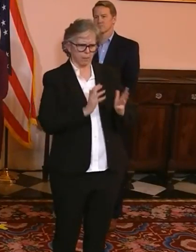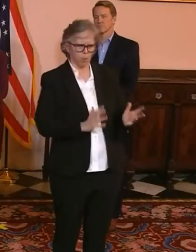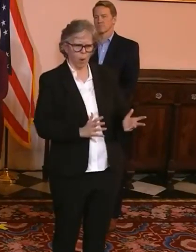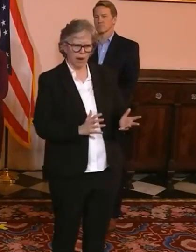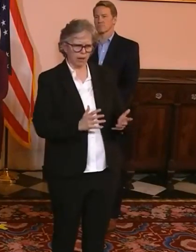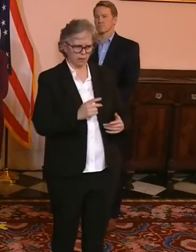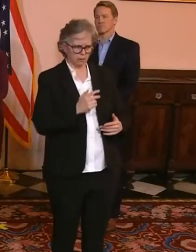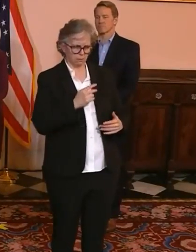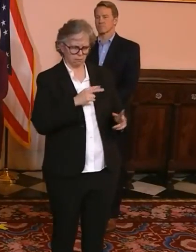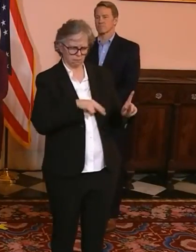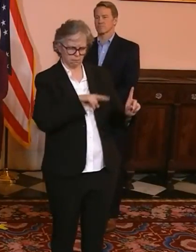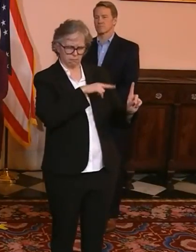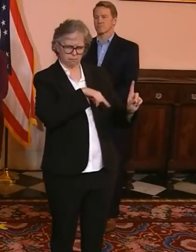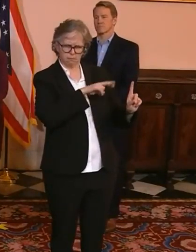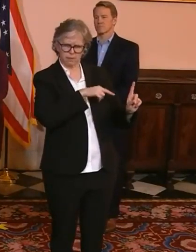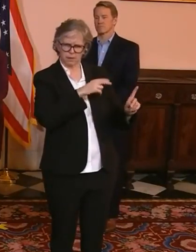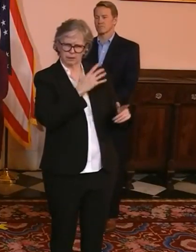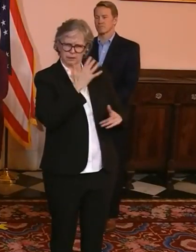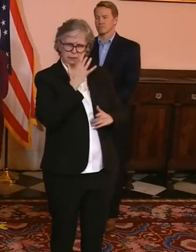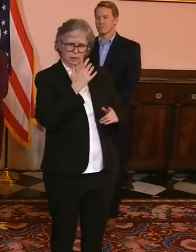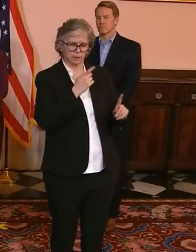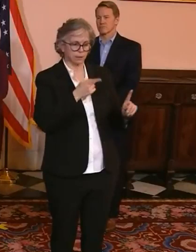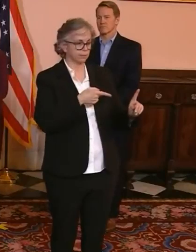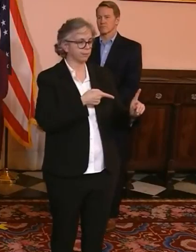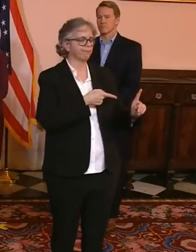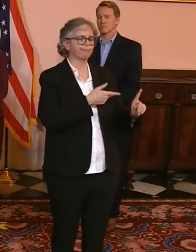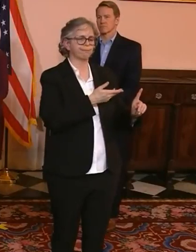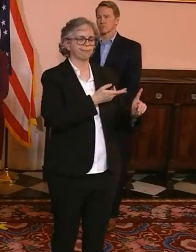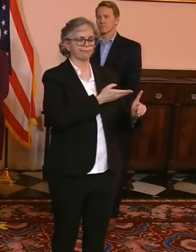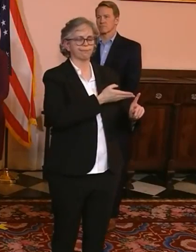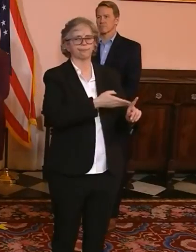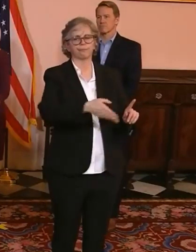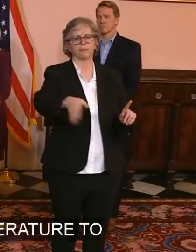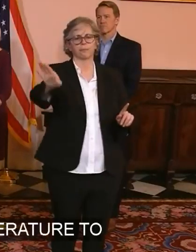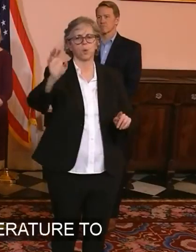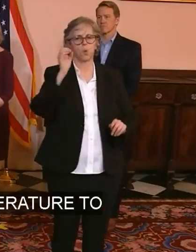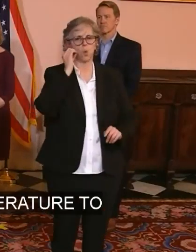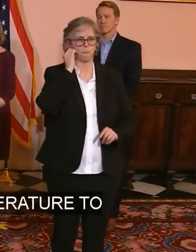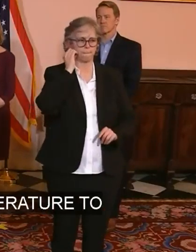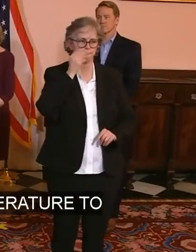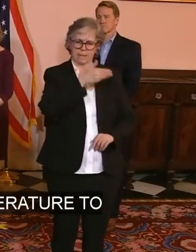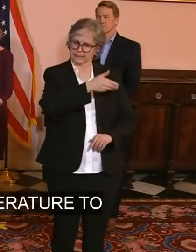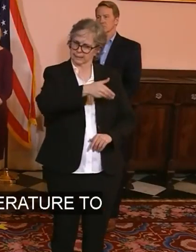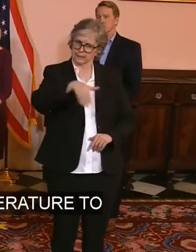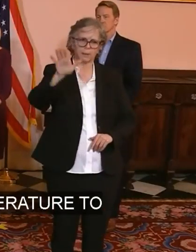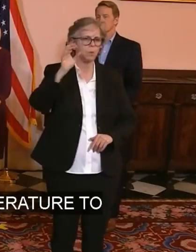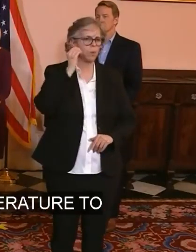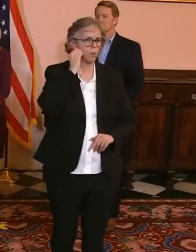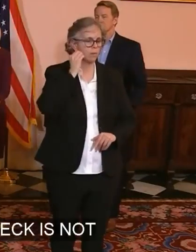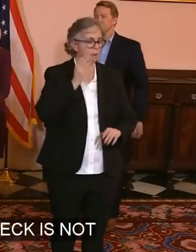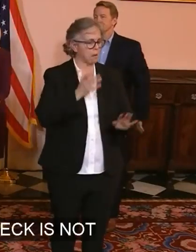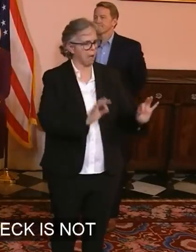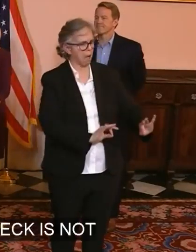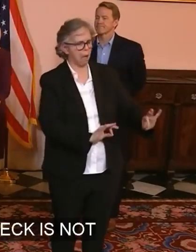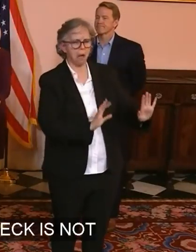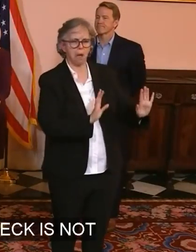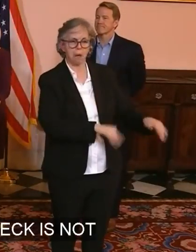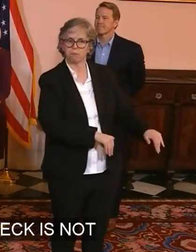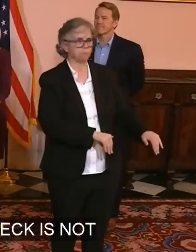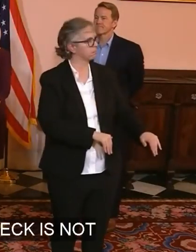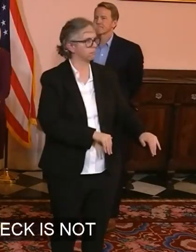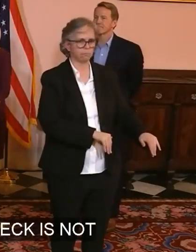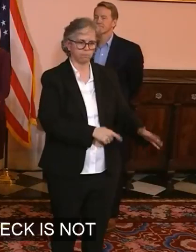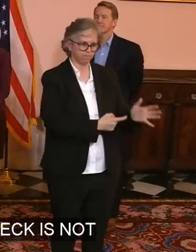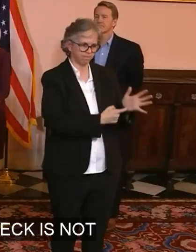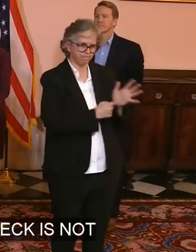home. The temperature check is not perfect, but it certainly is